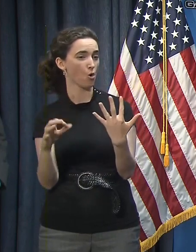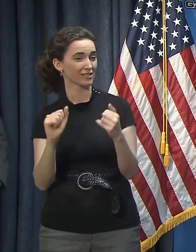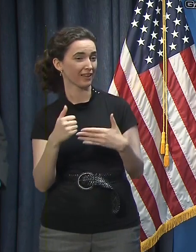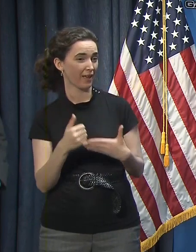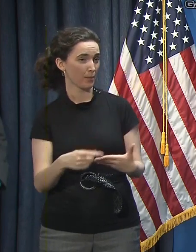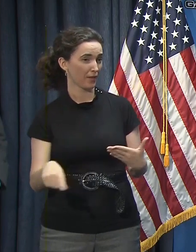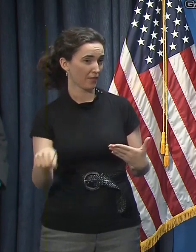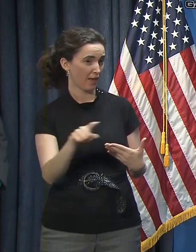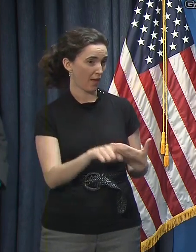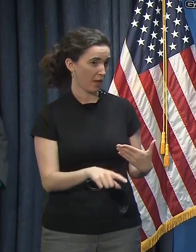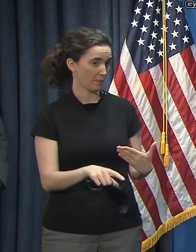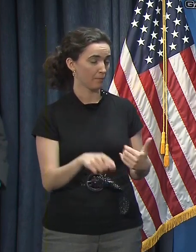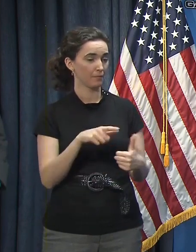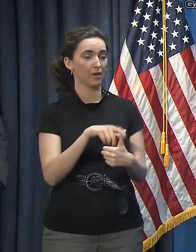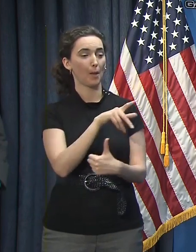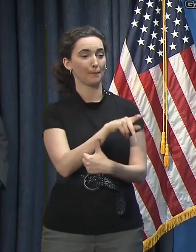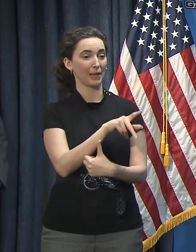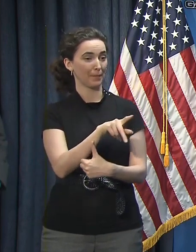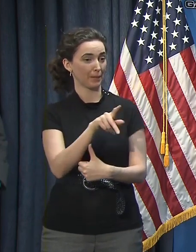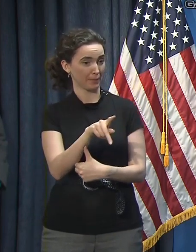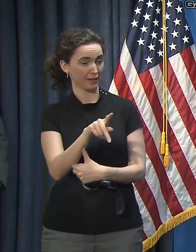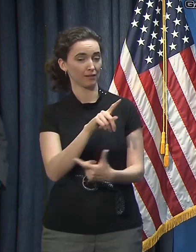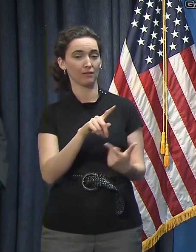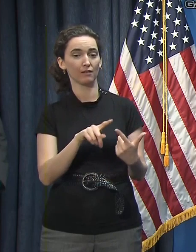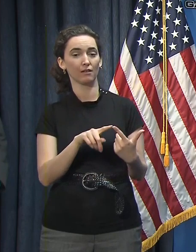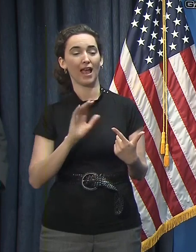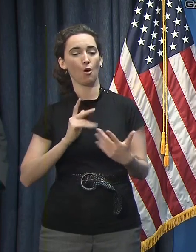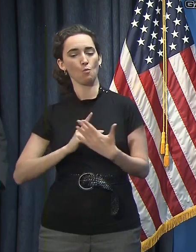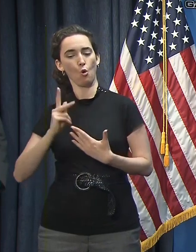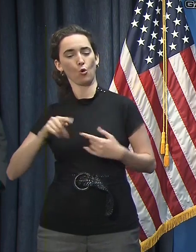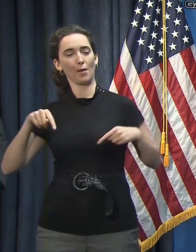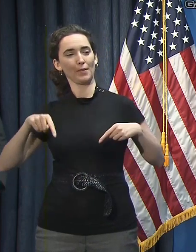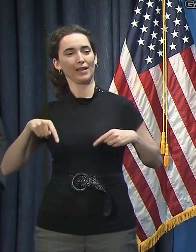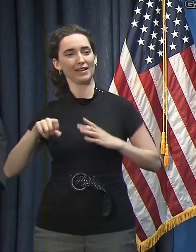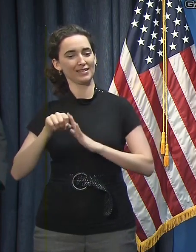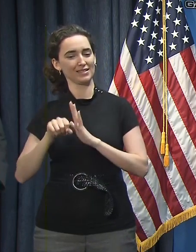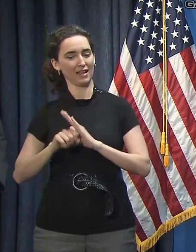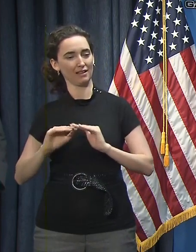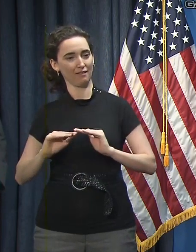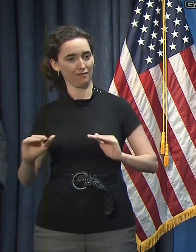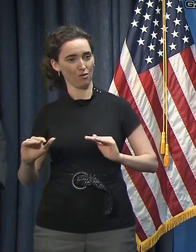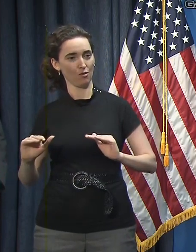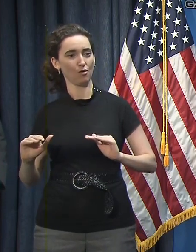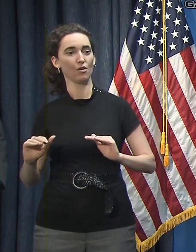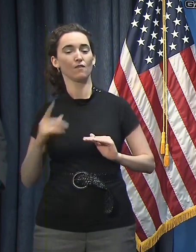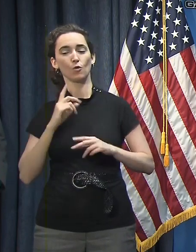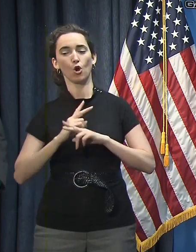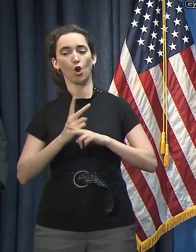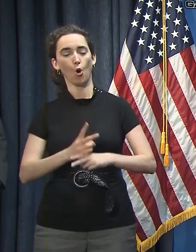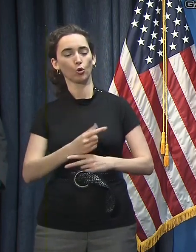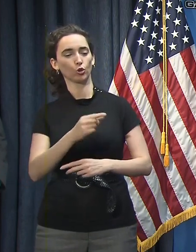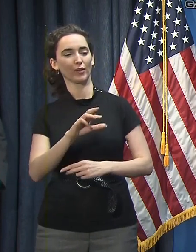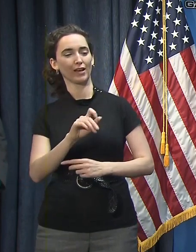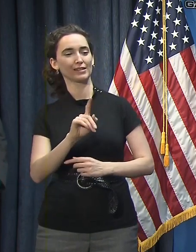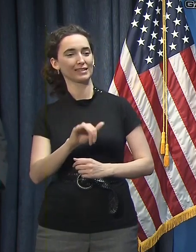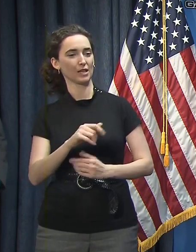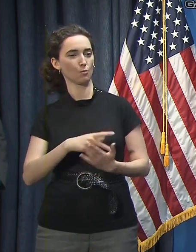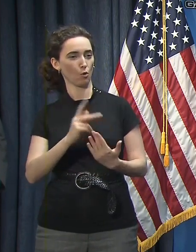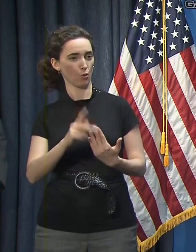them. Whether it's the PPP, whether it's the program we have here at the state level on a loan guarantee